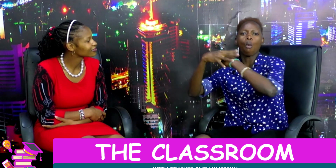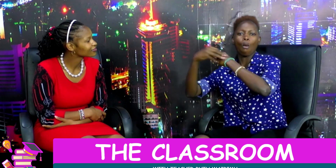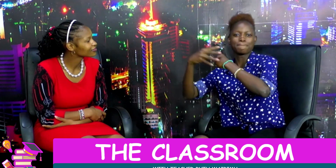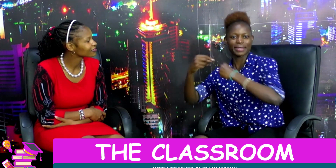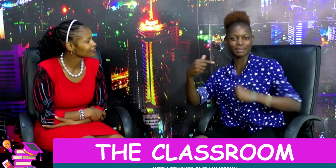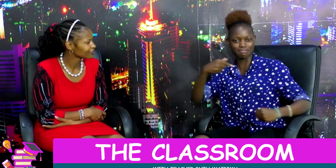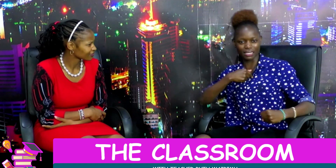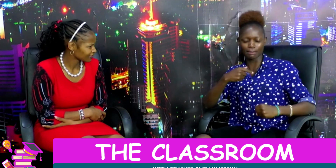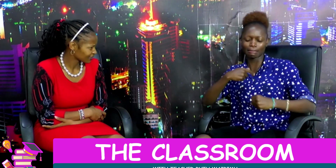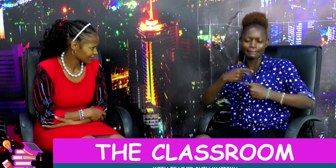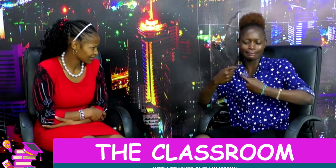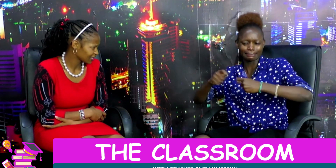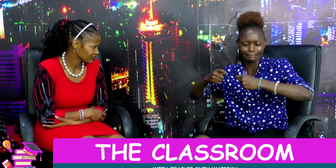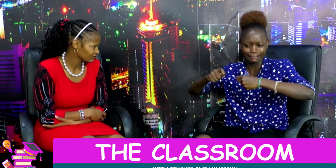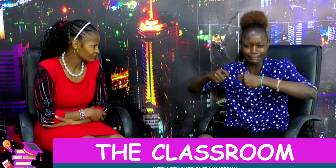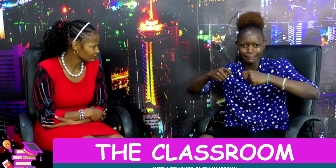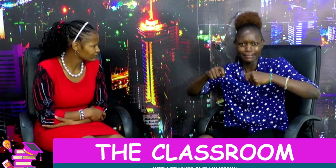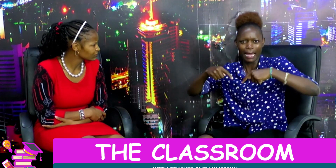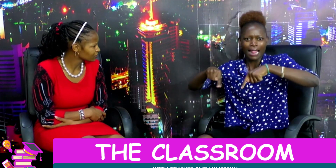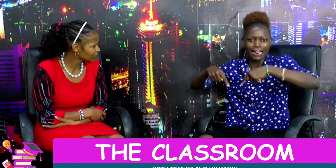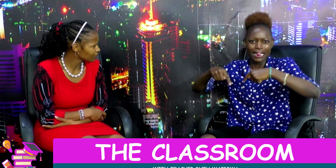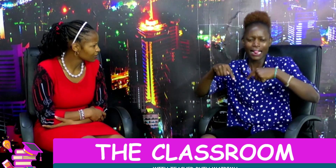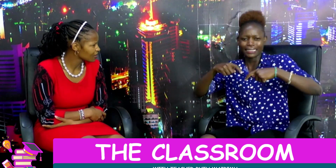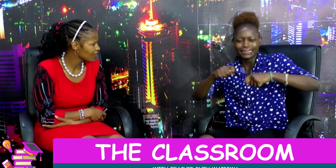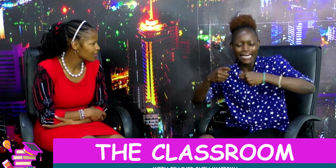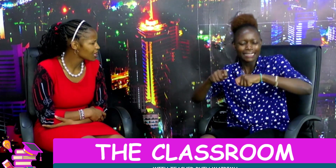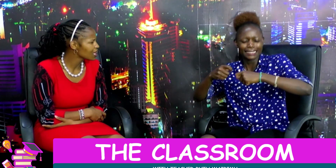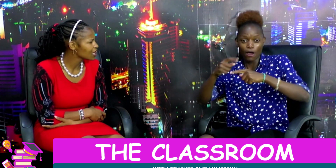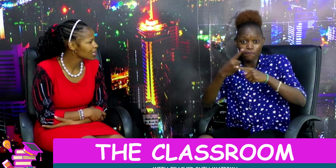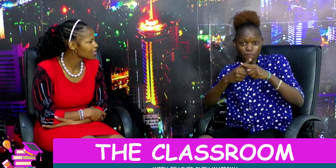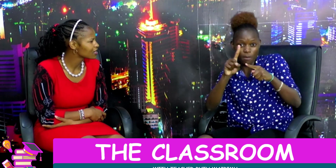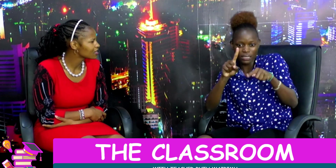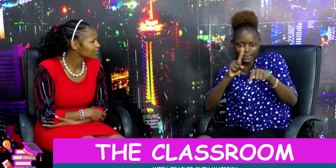teacher who helped me, gain my confidence. And they told me that